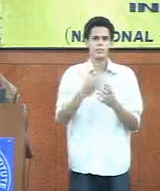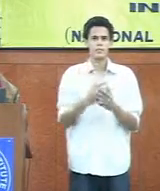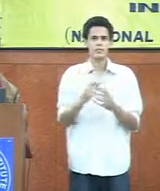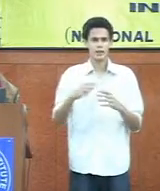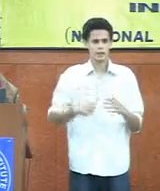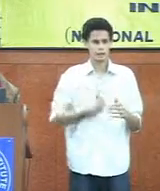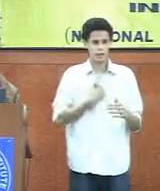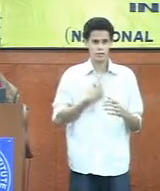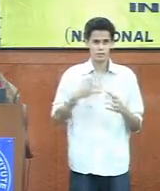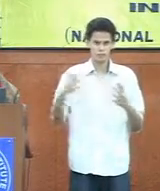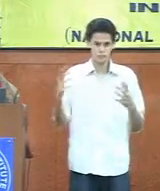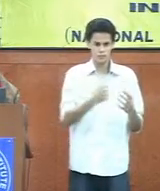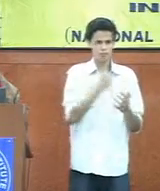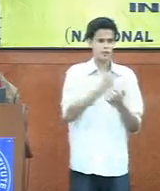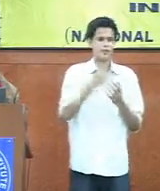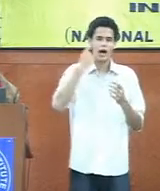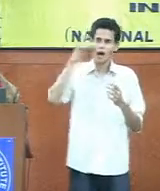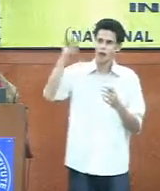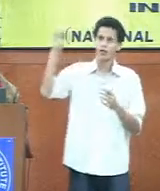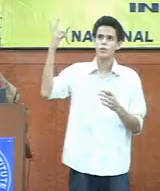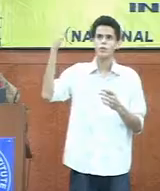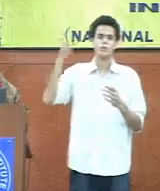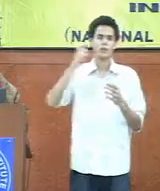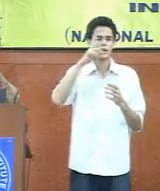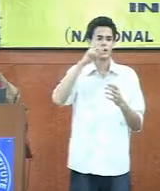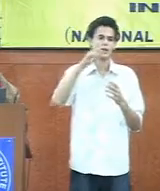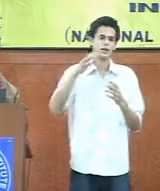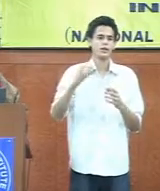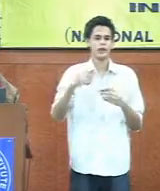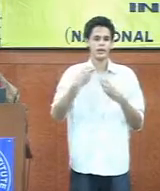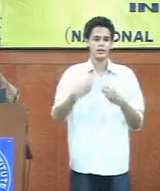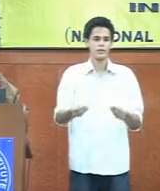which is self-acquired to either the father or the mother.